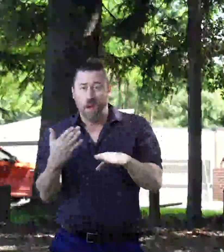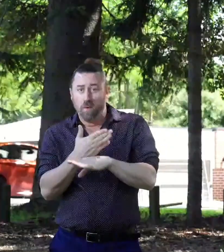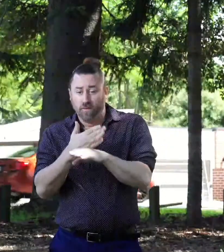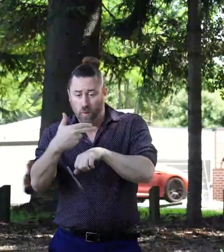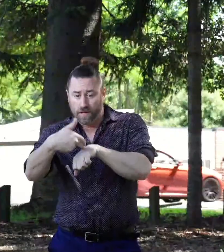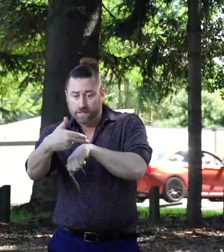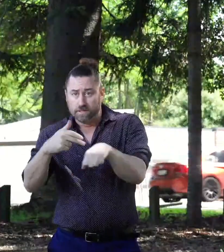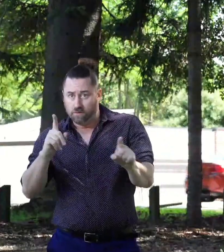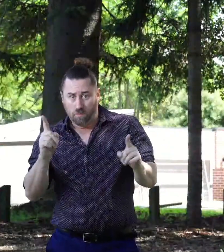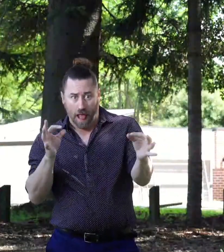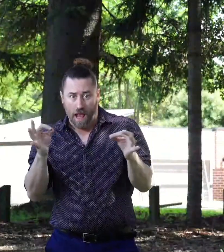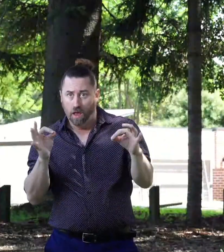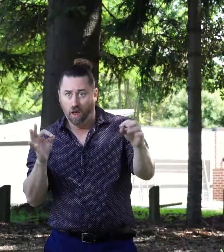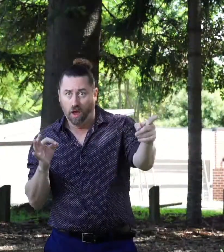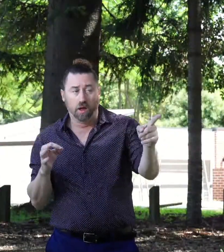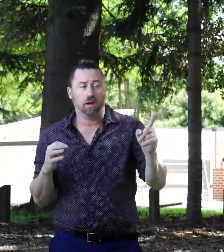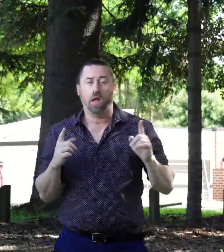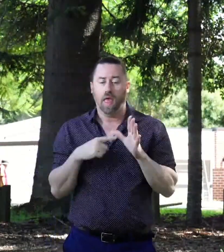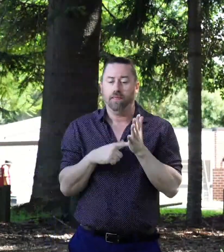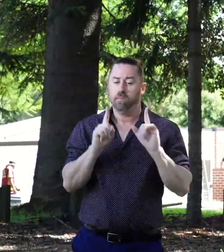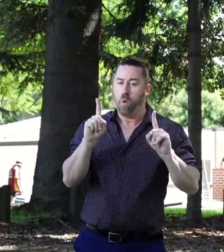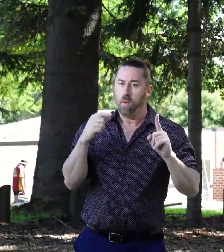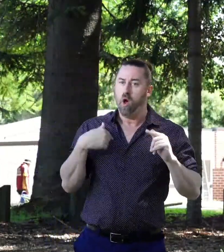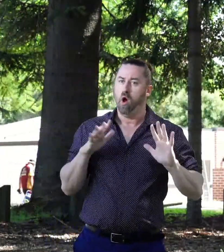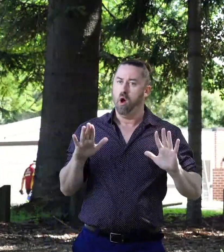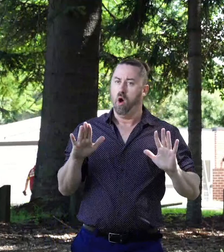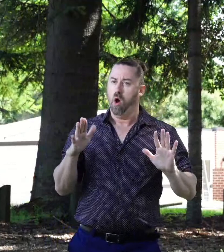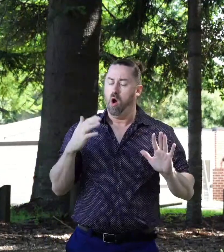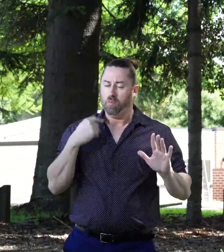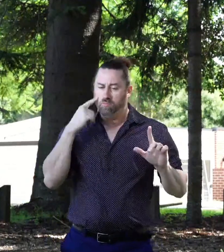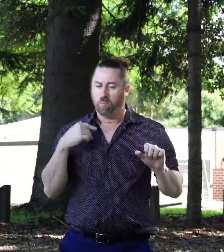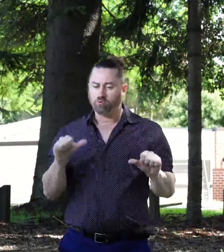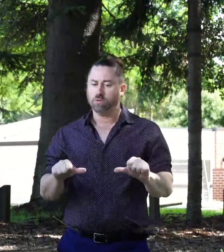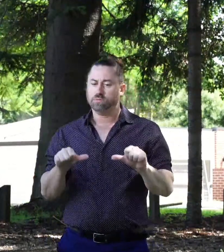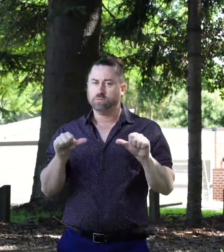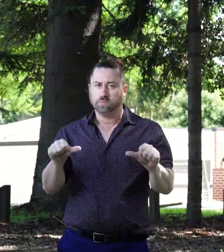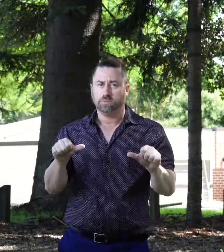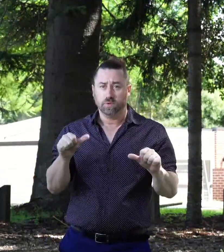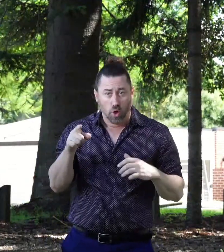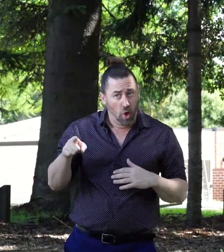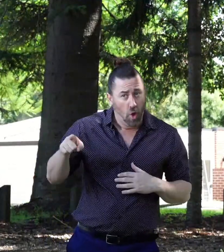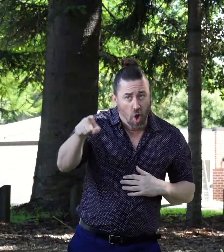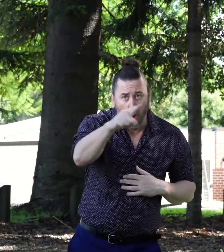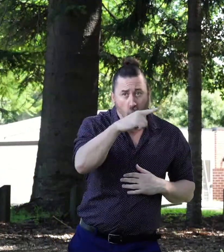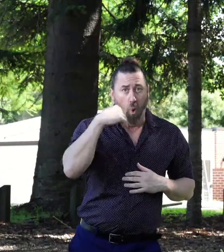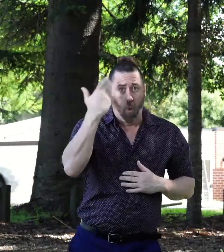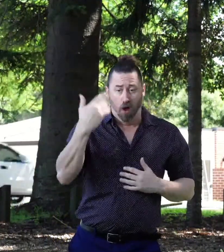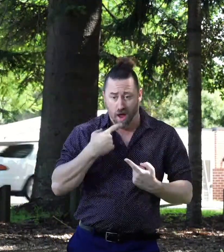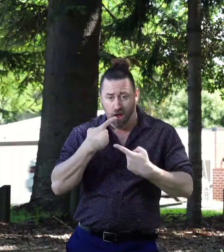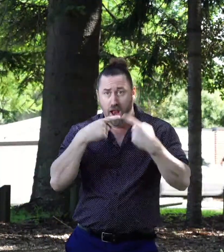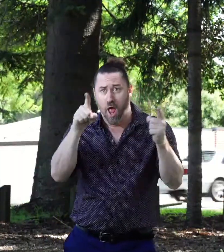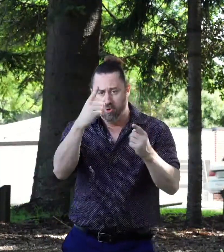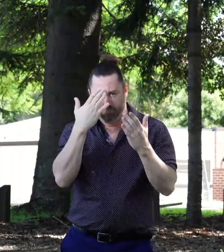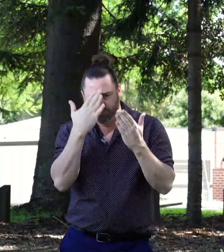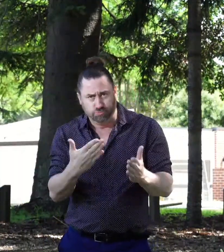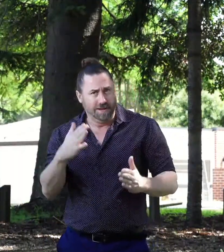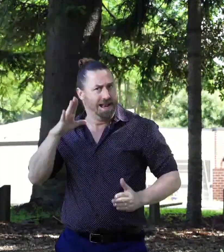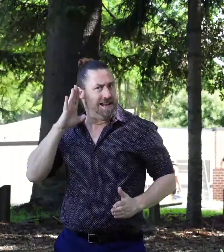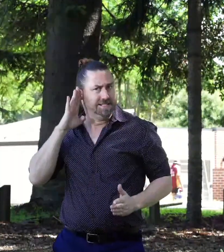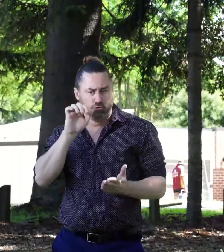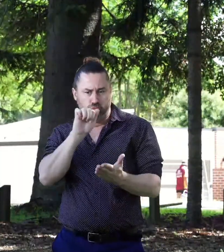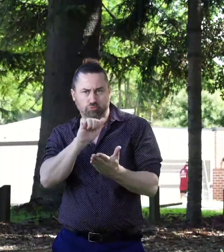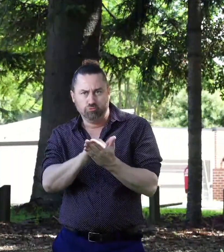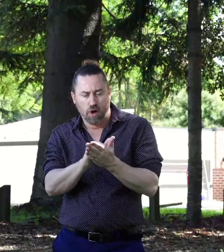Look, we are very comfortable where things are at the moment, and the Queenslanders respond incredibly well. So if everyone keeps up